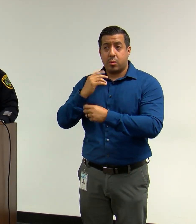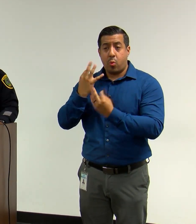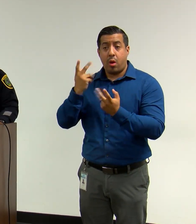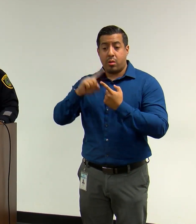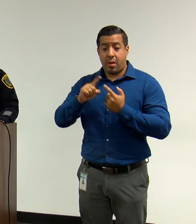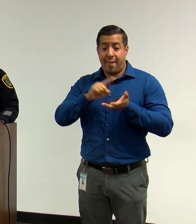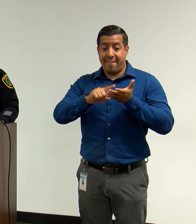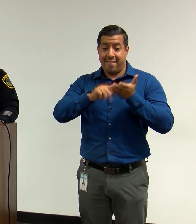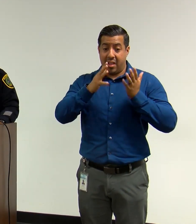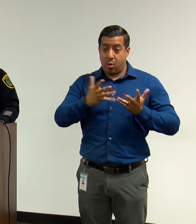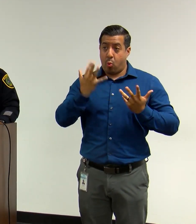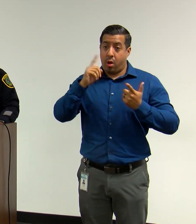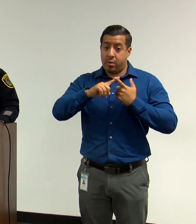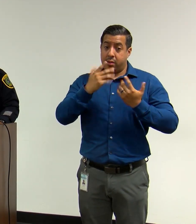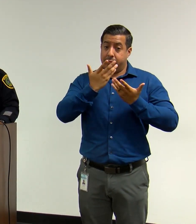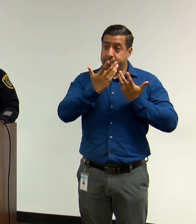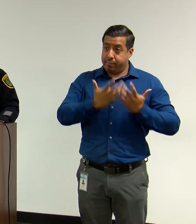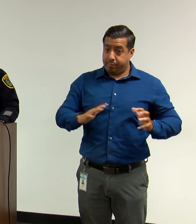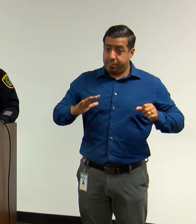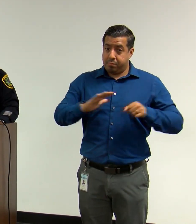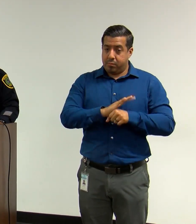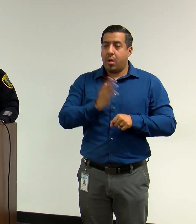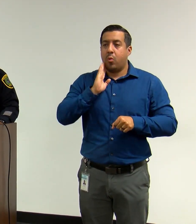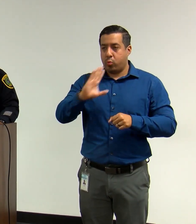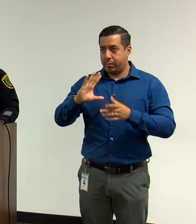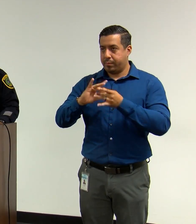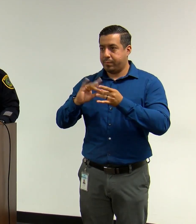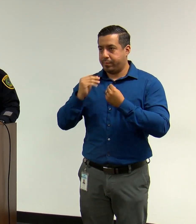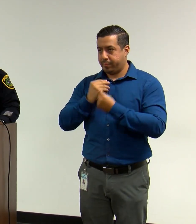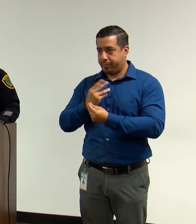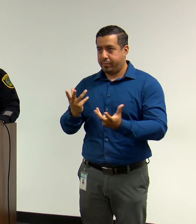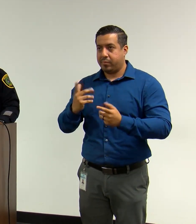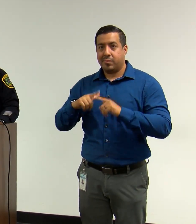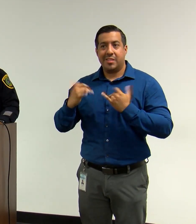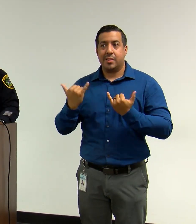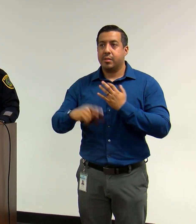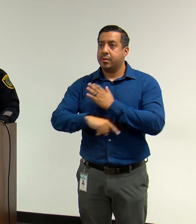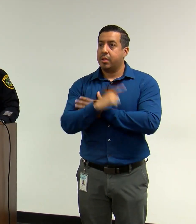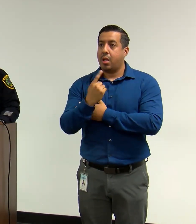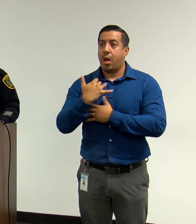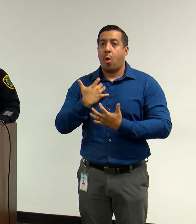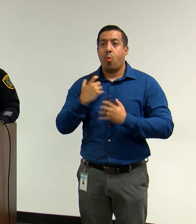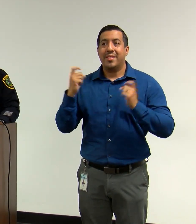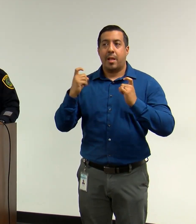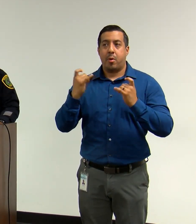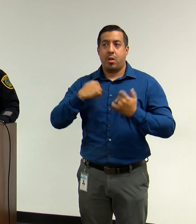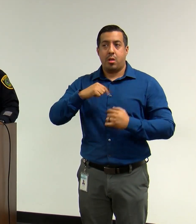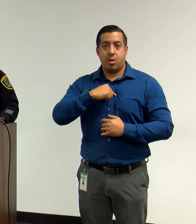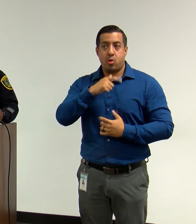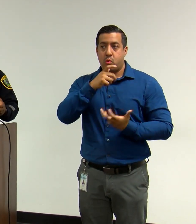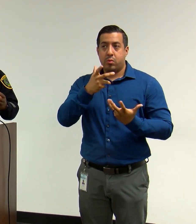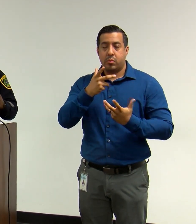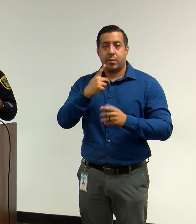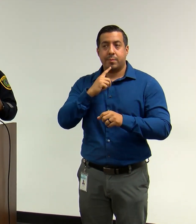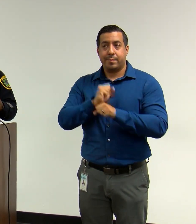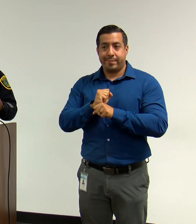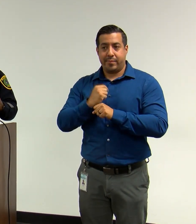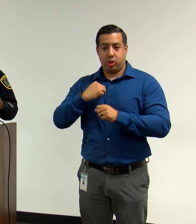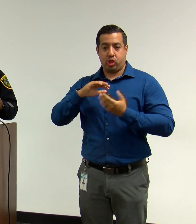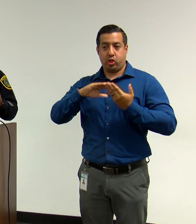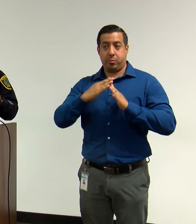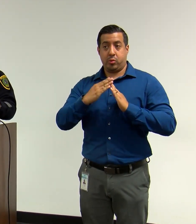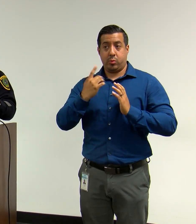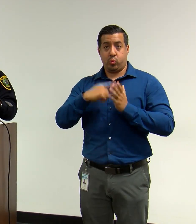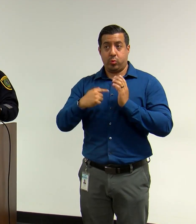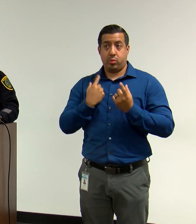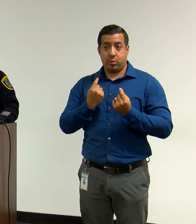is complete. Then that's when I'll make that statement on that. Today, I want to celebrate us keeping our word, and as a community,